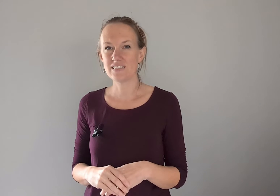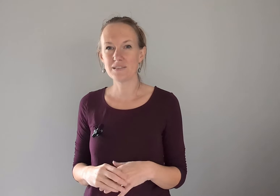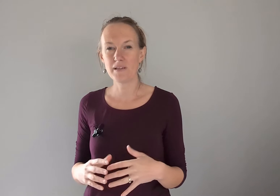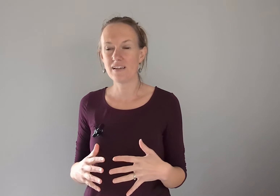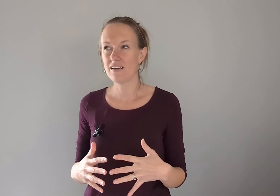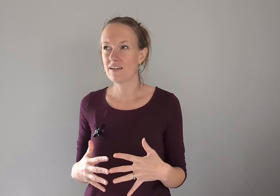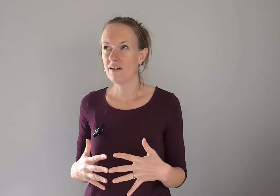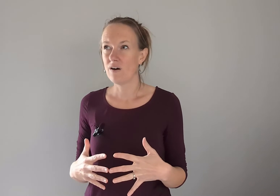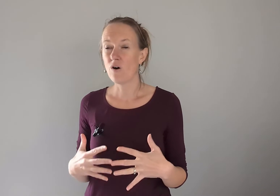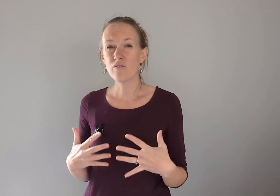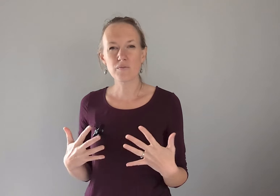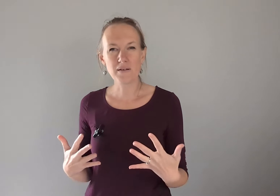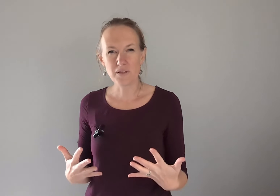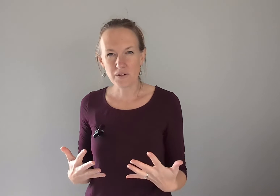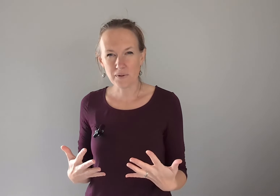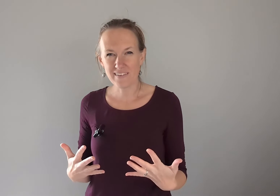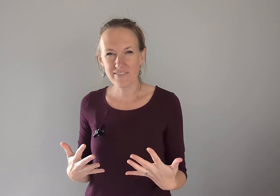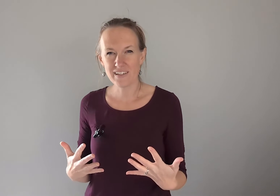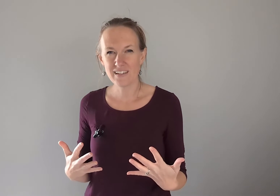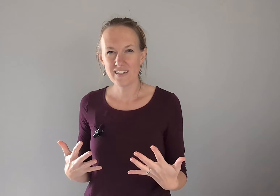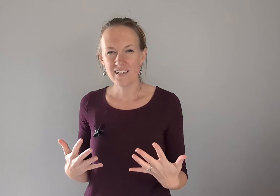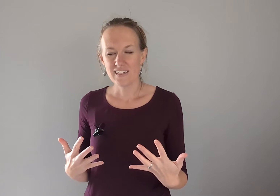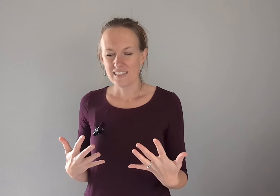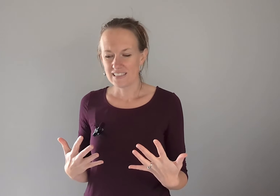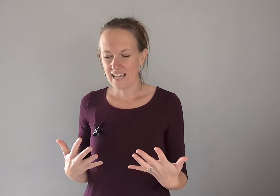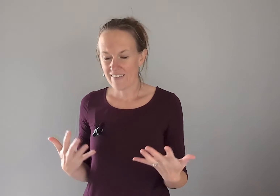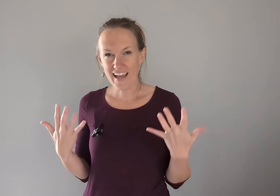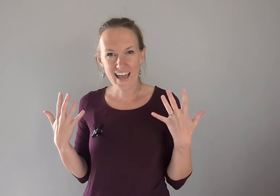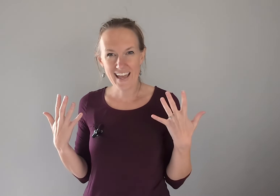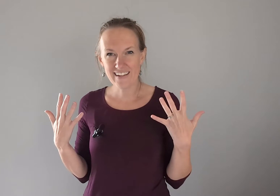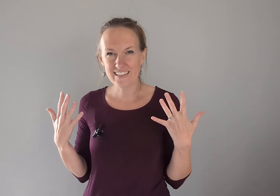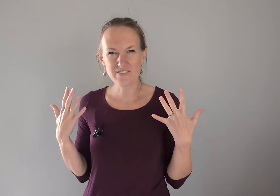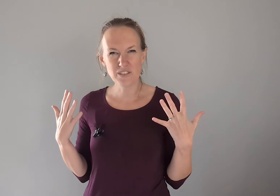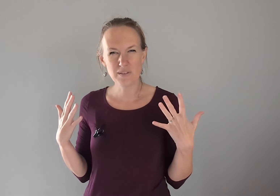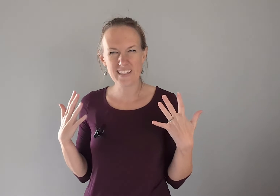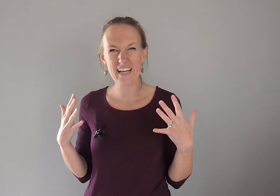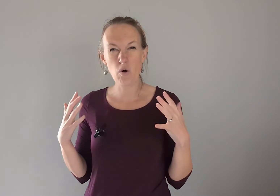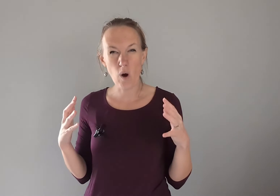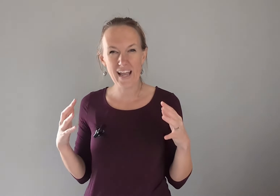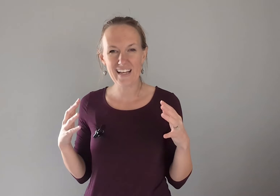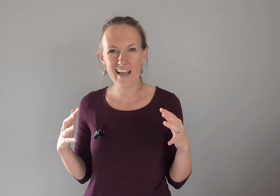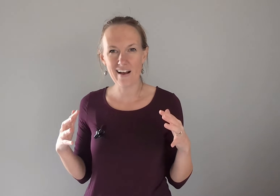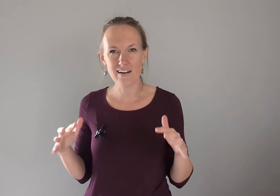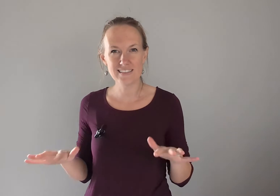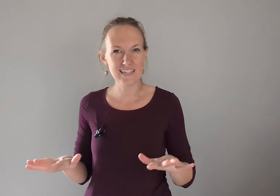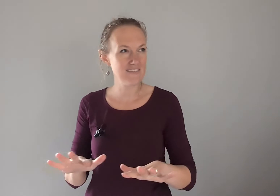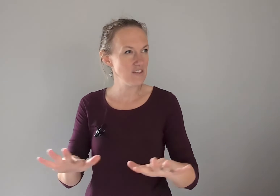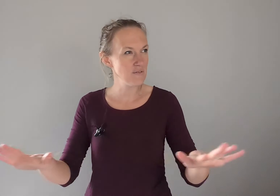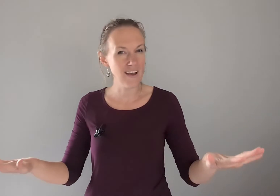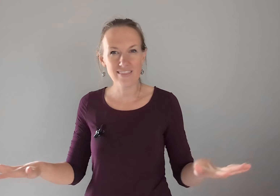Just be overrun with grief. Just have a head that's filled with like that quiet chaos that even though